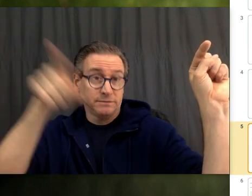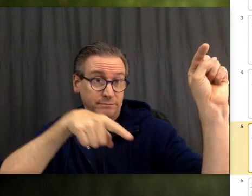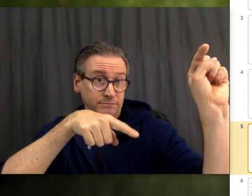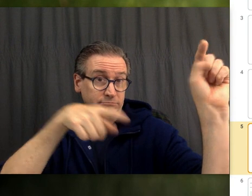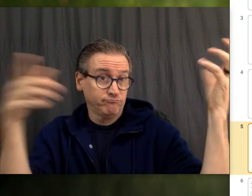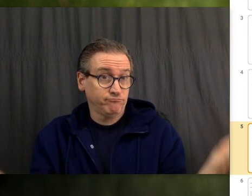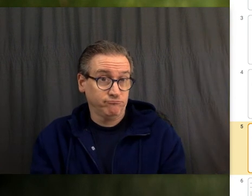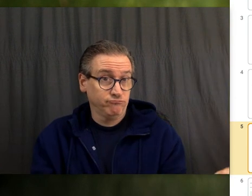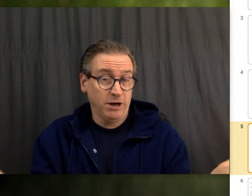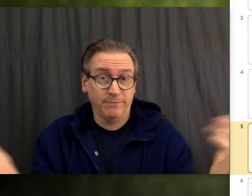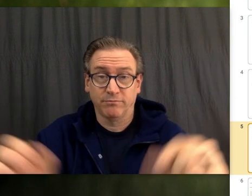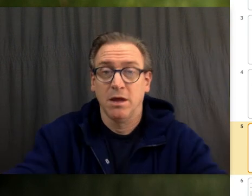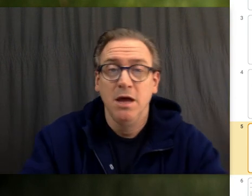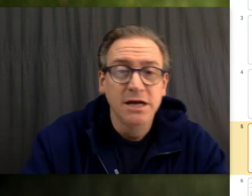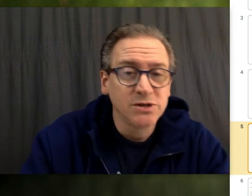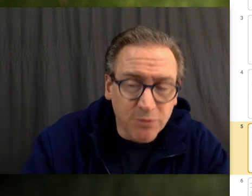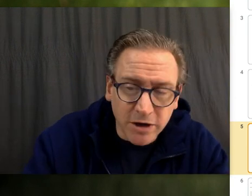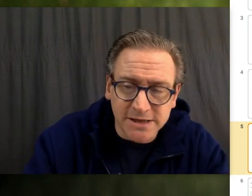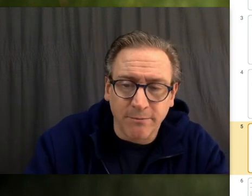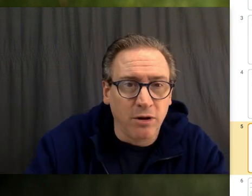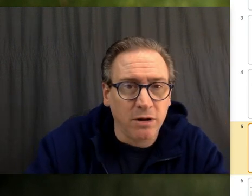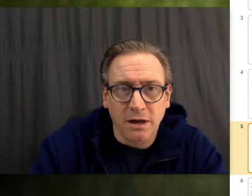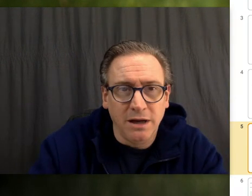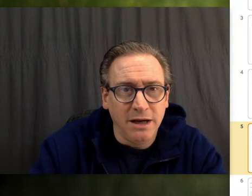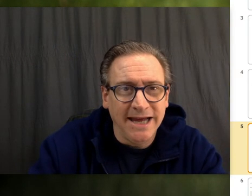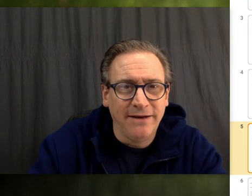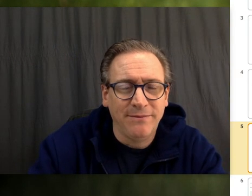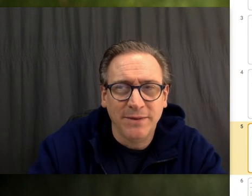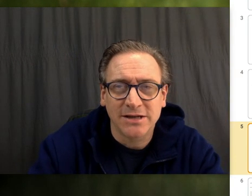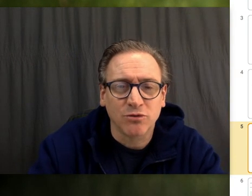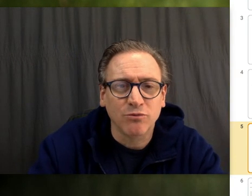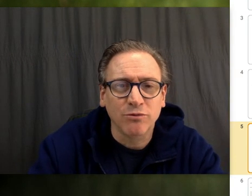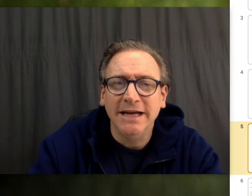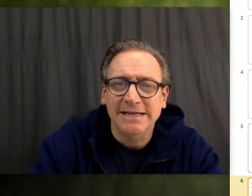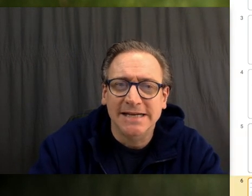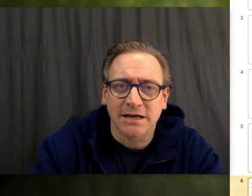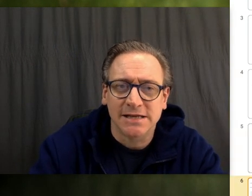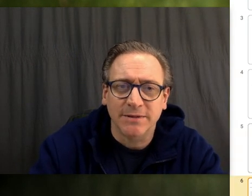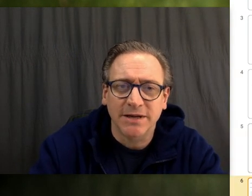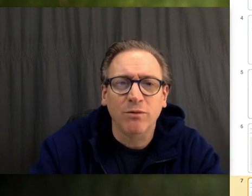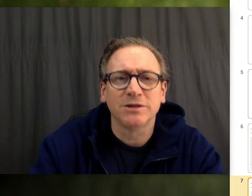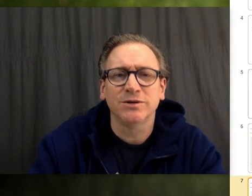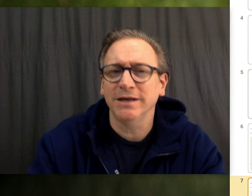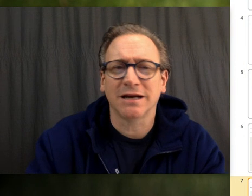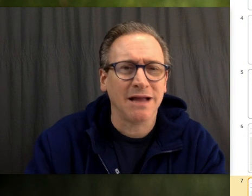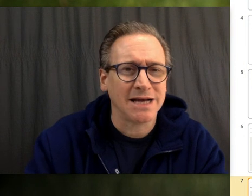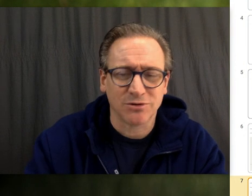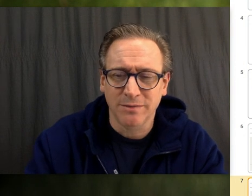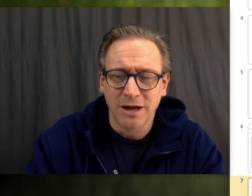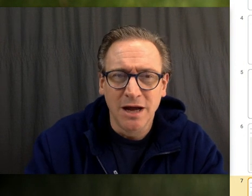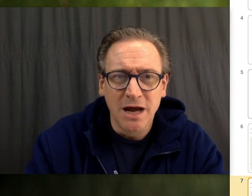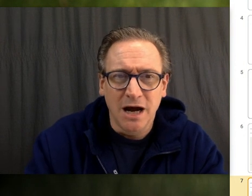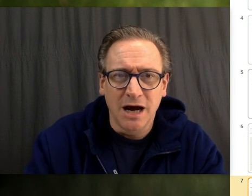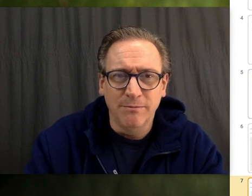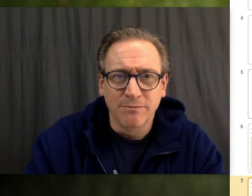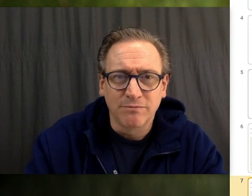X. Right. So it's pretty simple. It's a really easy concept. If we were doing it in the classroom,